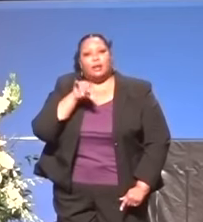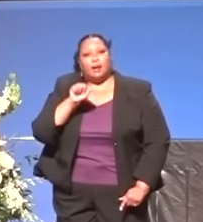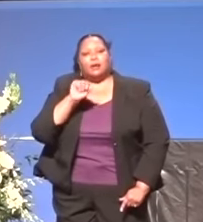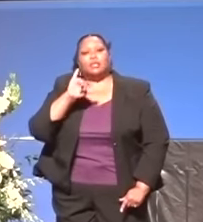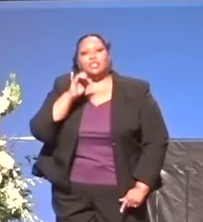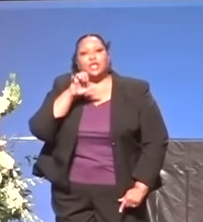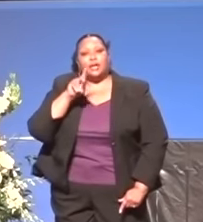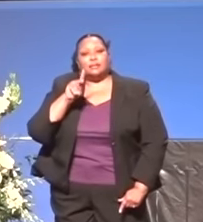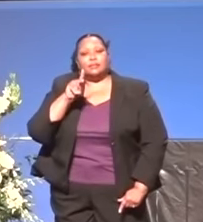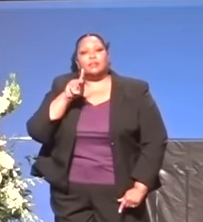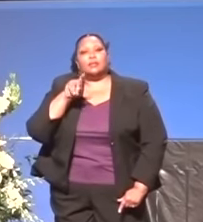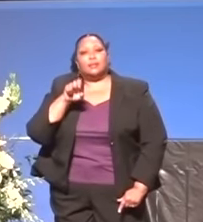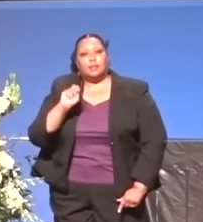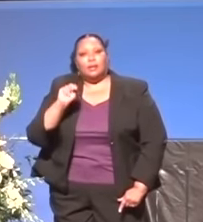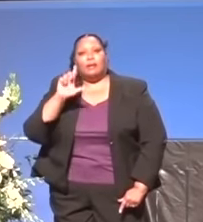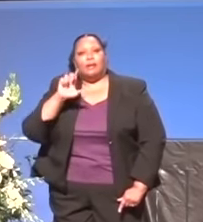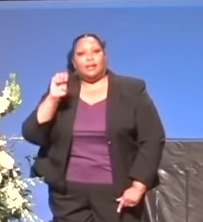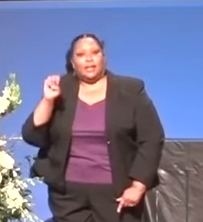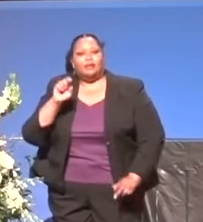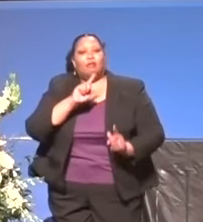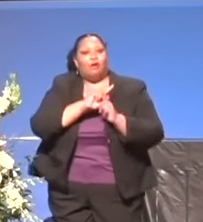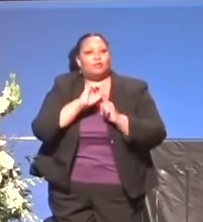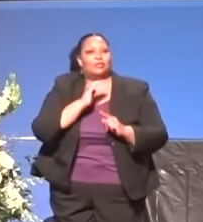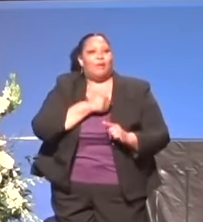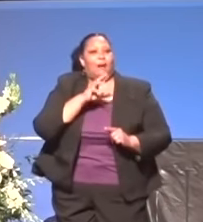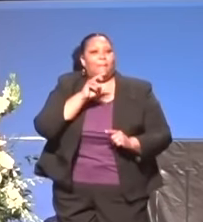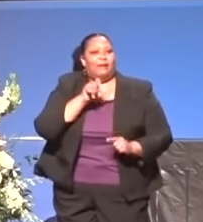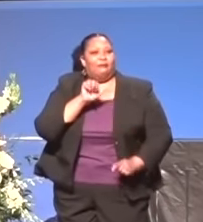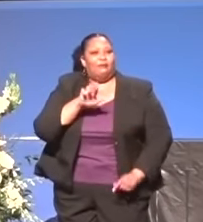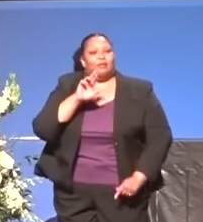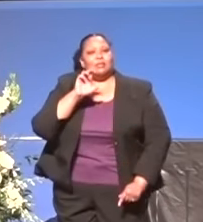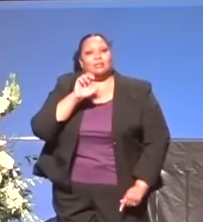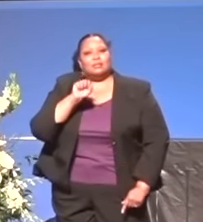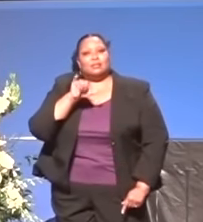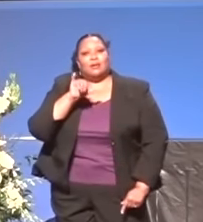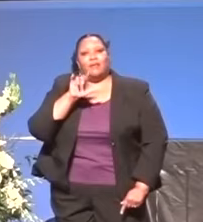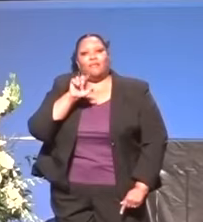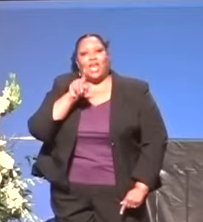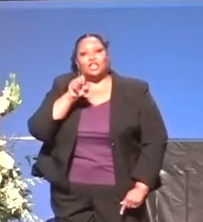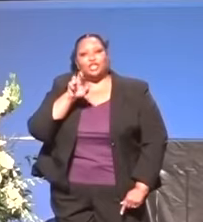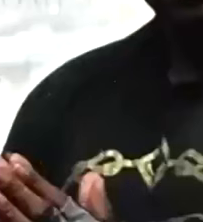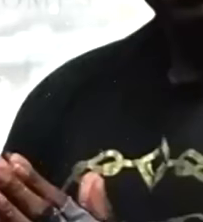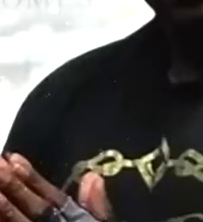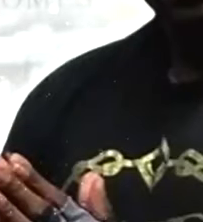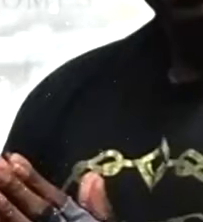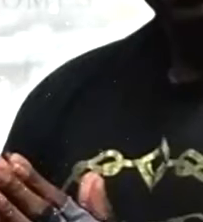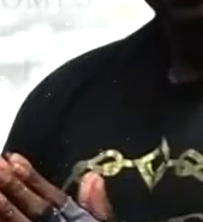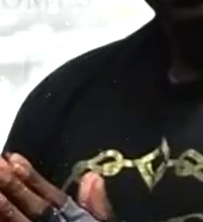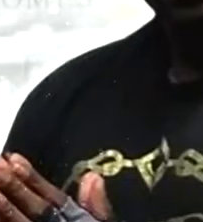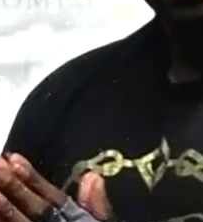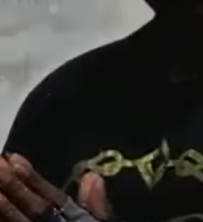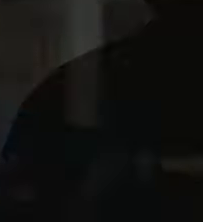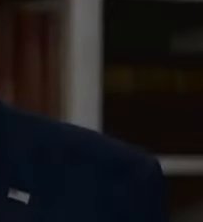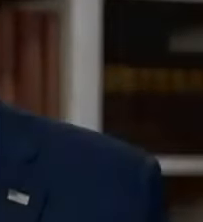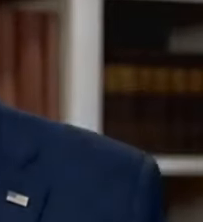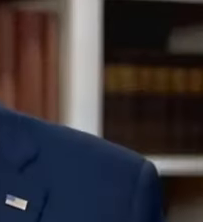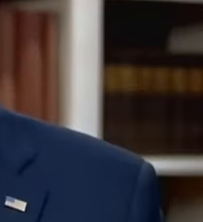Lee, and then finally the mayor of this fine city, Mayor Sylvester Turner. In that order, God bless you.